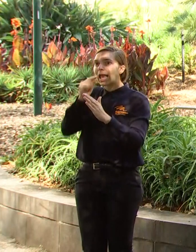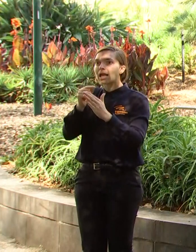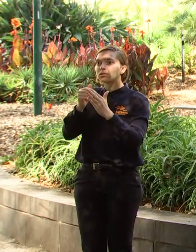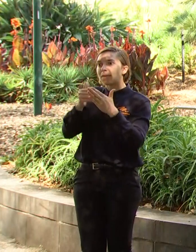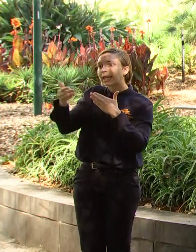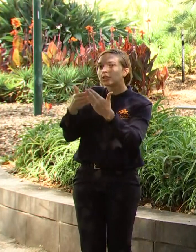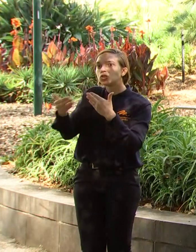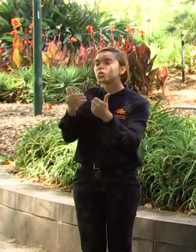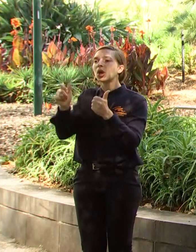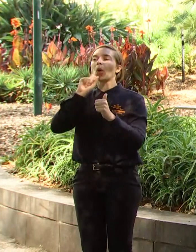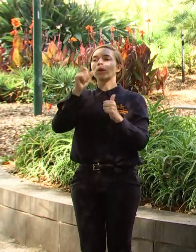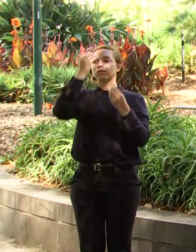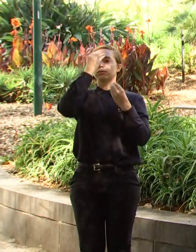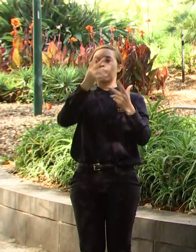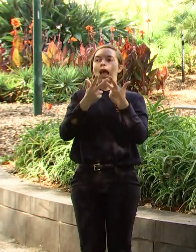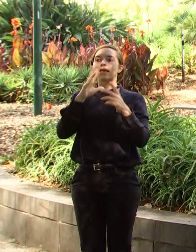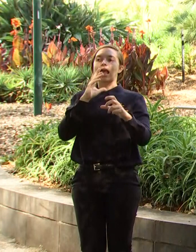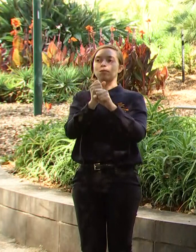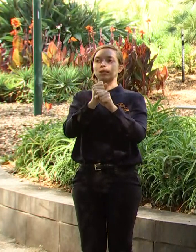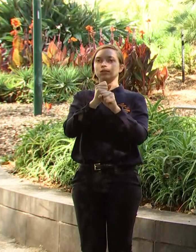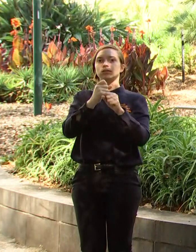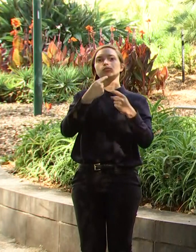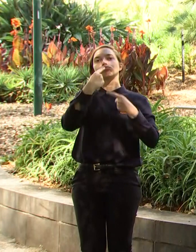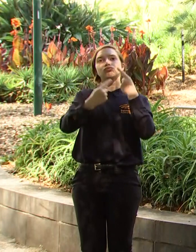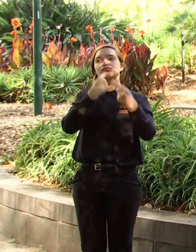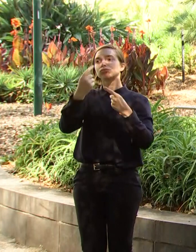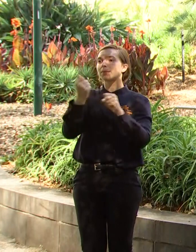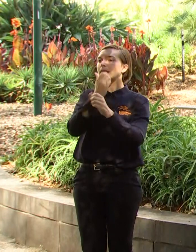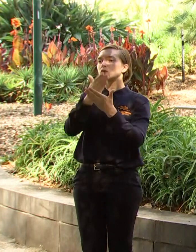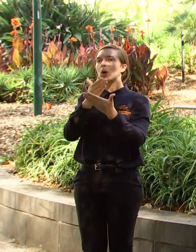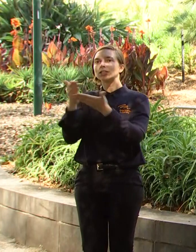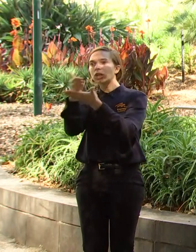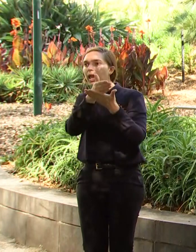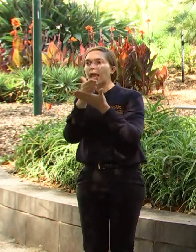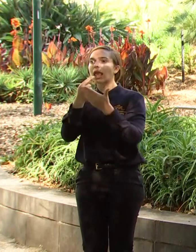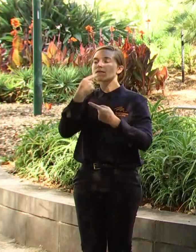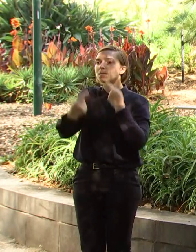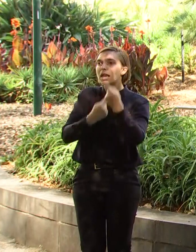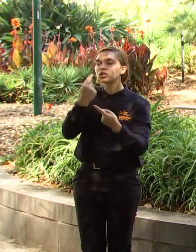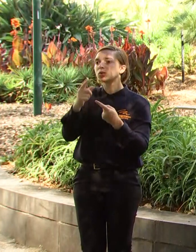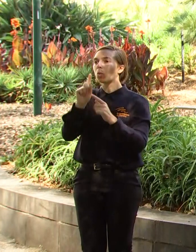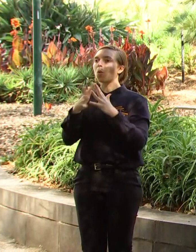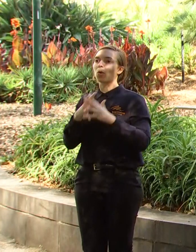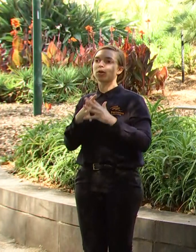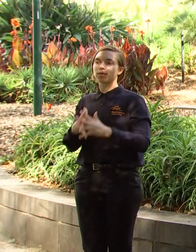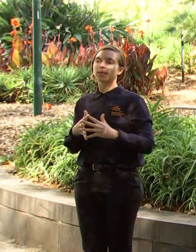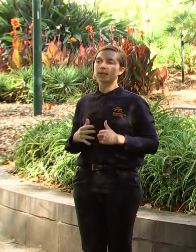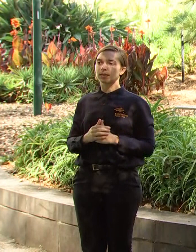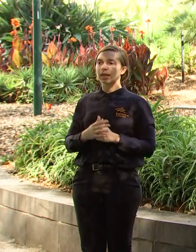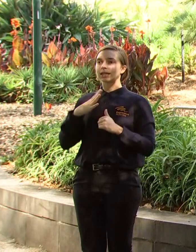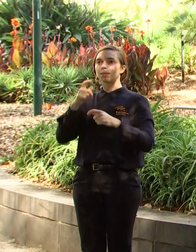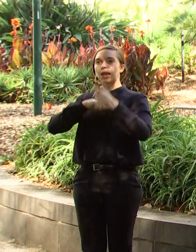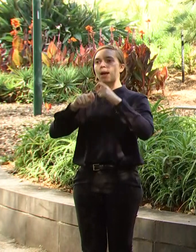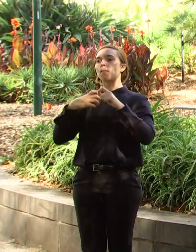it doesn't respect state borders. We know that only too well. All of us need to be doing something that I think is nationally consistent, because